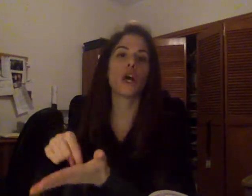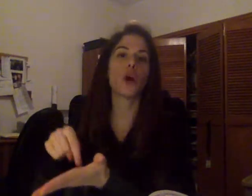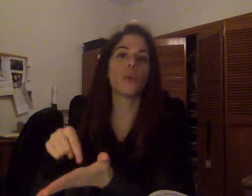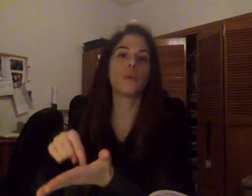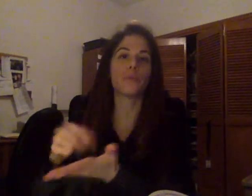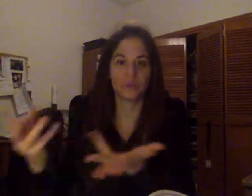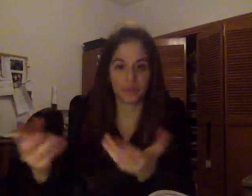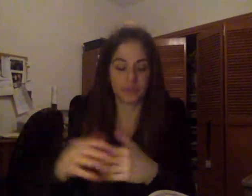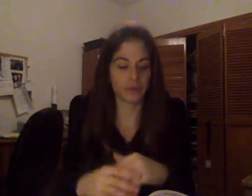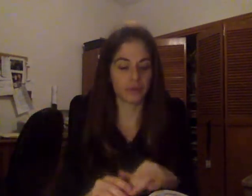owe.